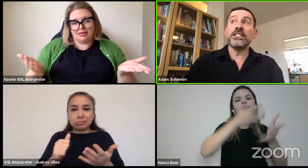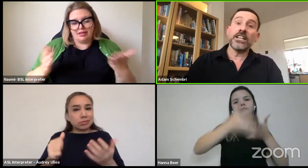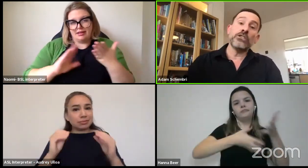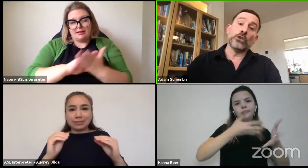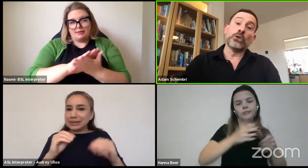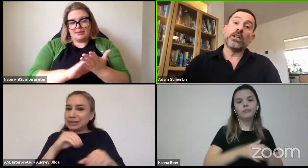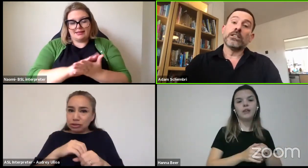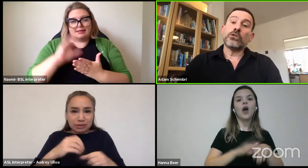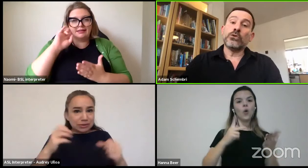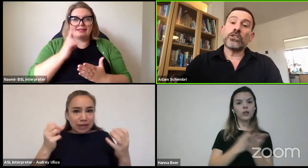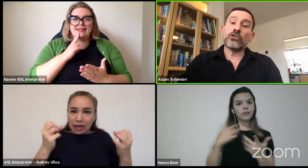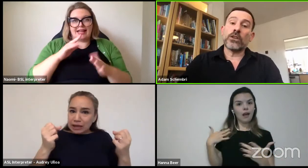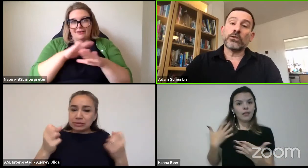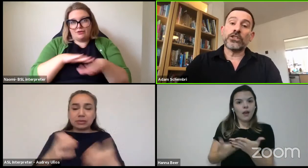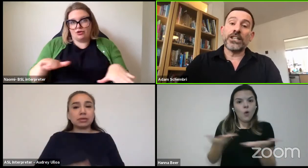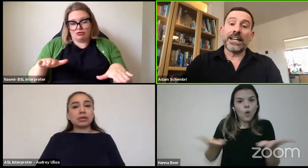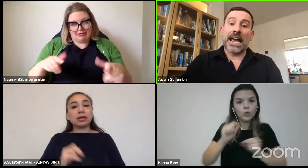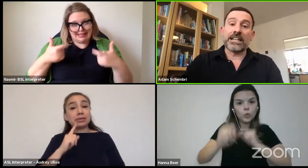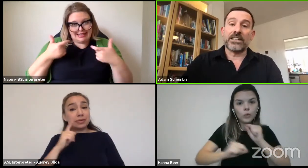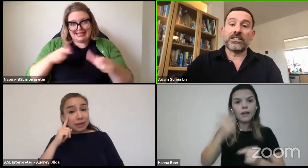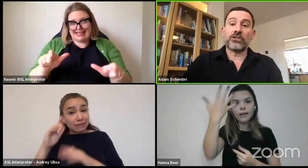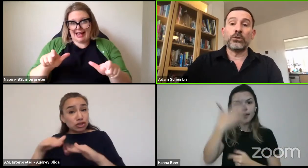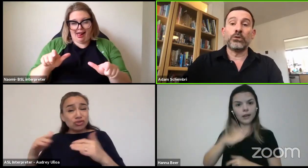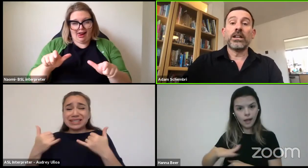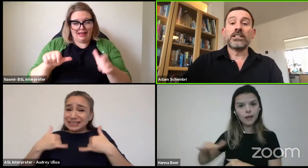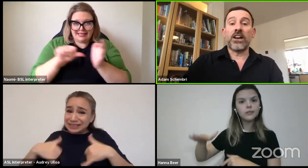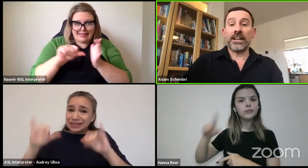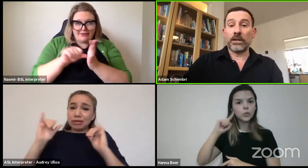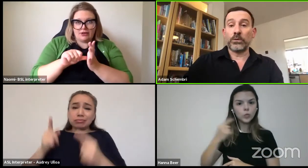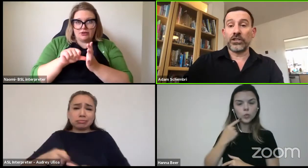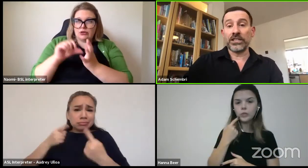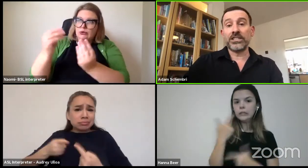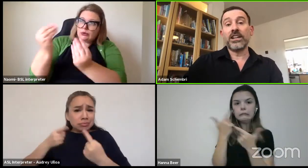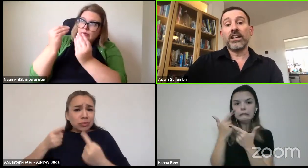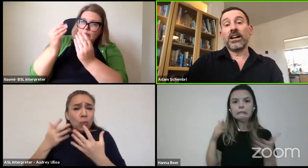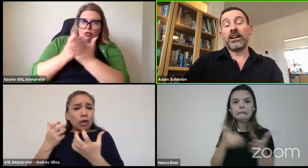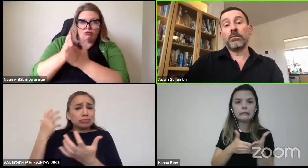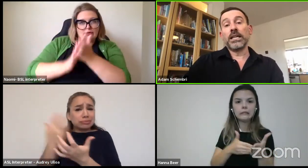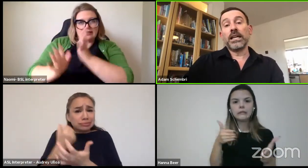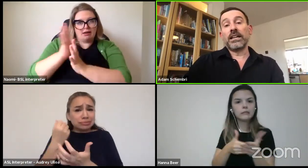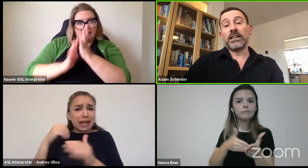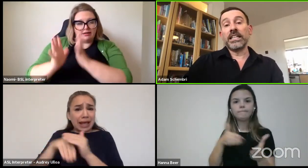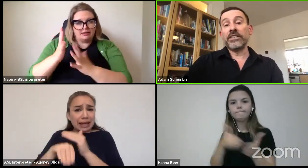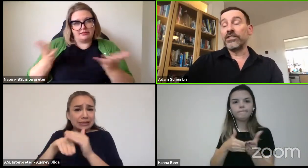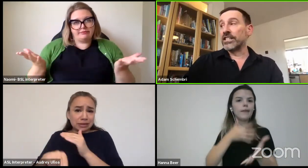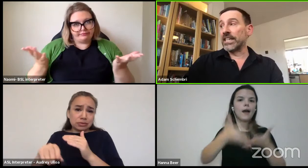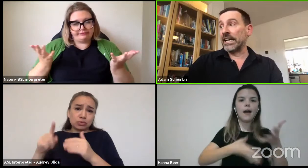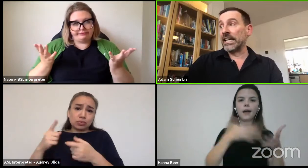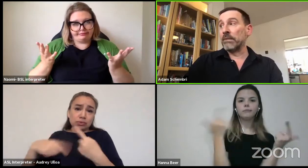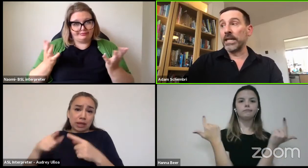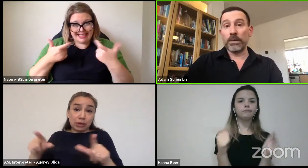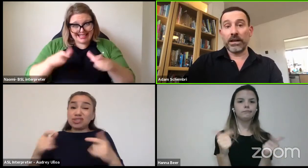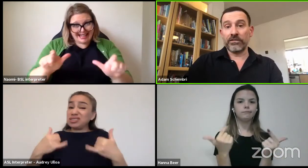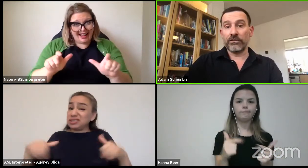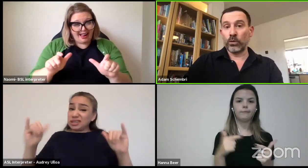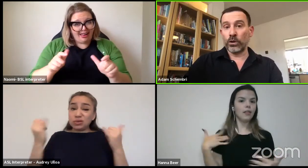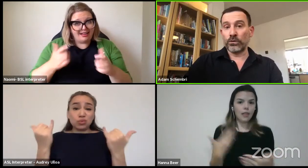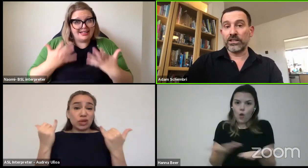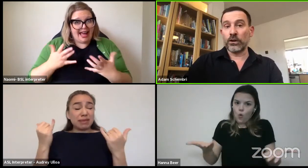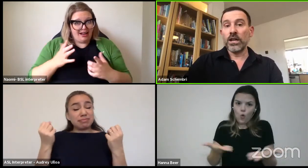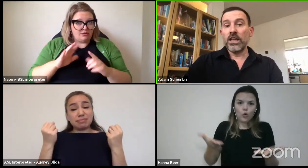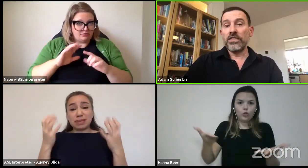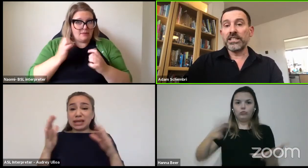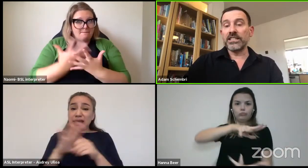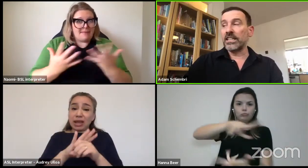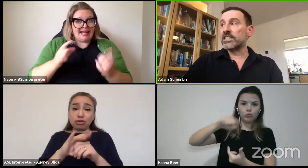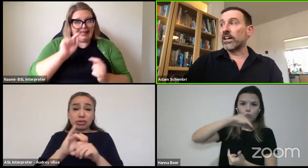children continue to struggle to get access to sign languages even today in many parts of the world.